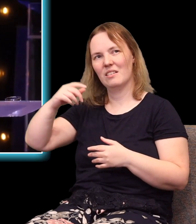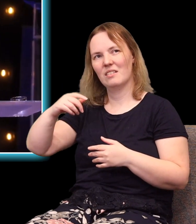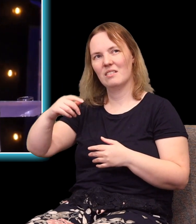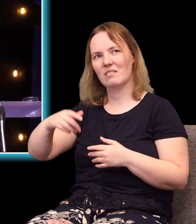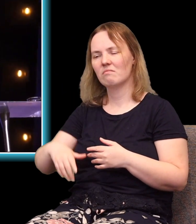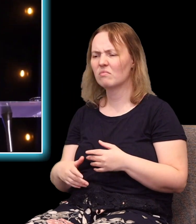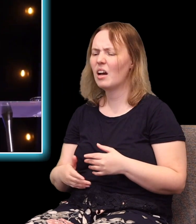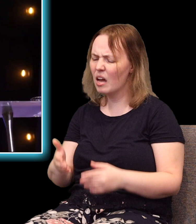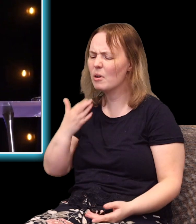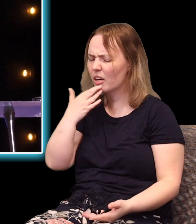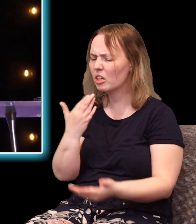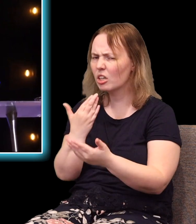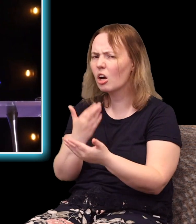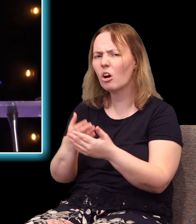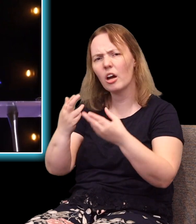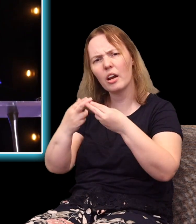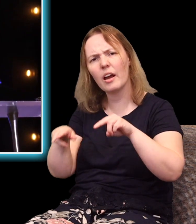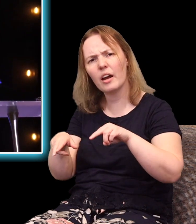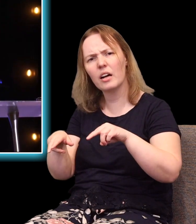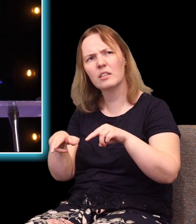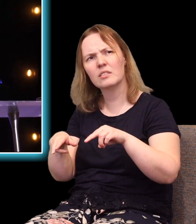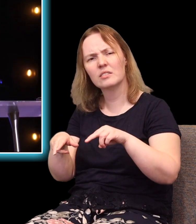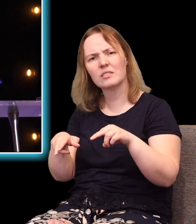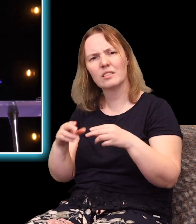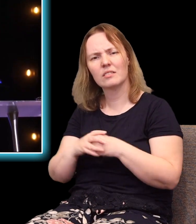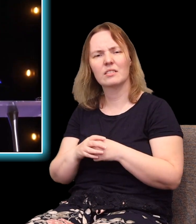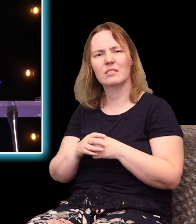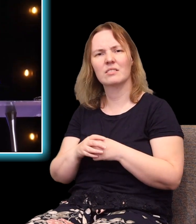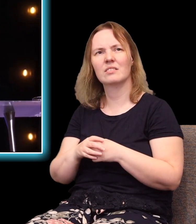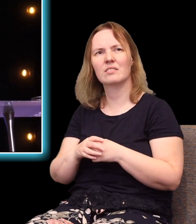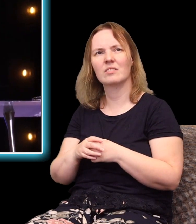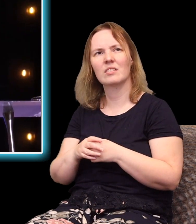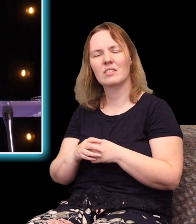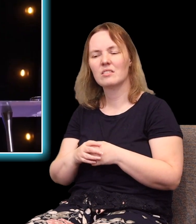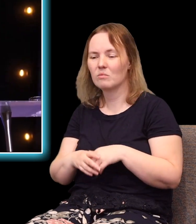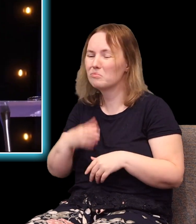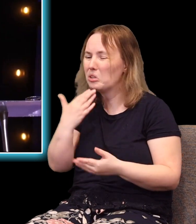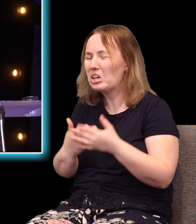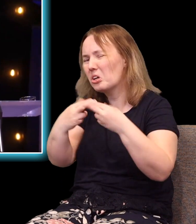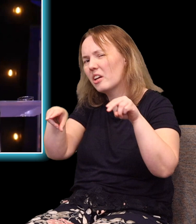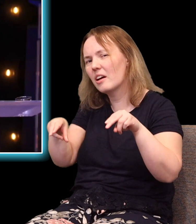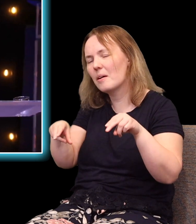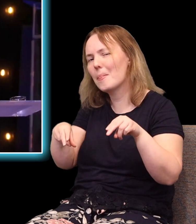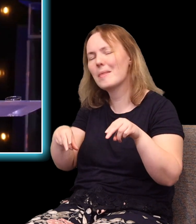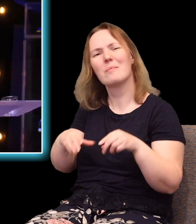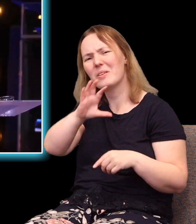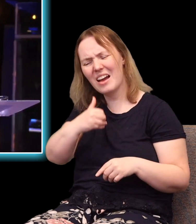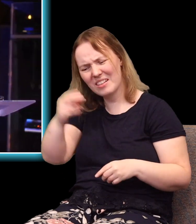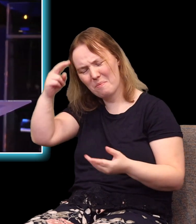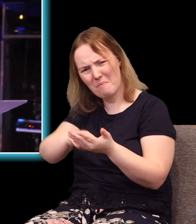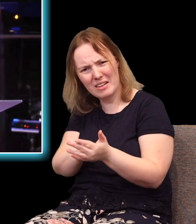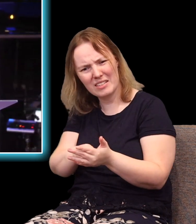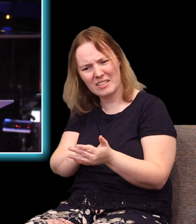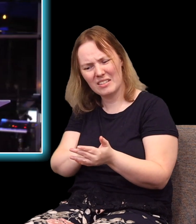that we're a decent egg. I think it's an expression actually. He's a pretty decent egg, you know. Got his head on straight. We're a decent egg. We're not meant to be